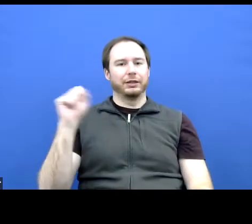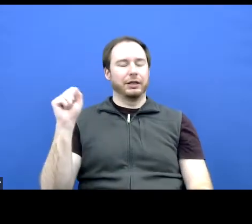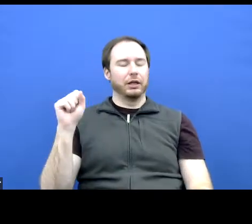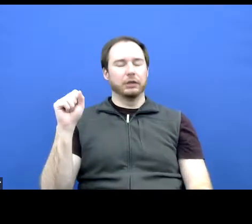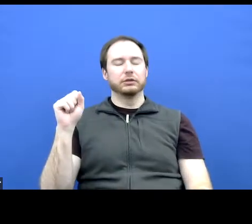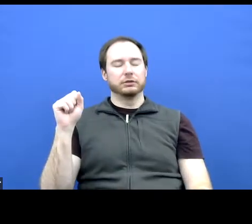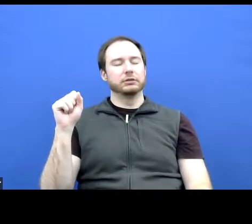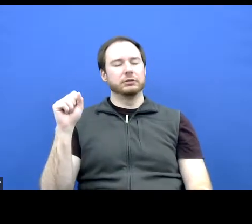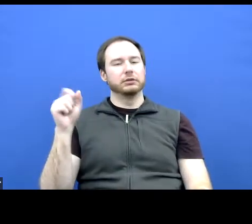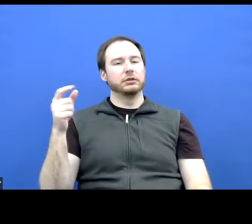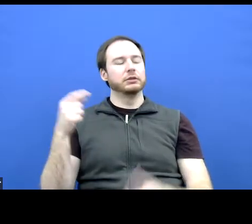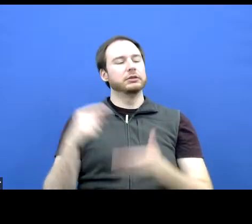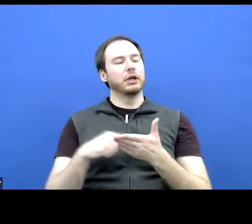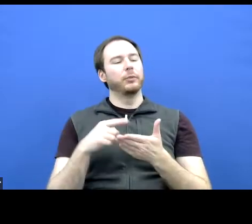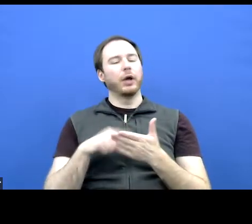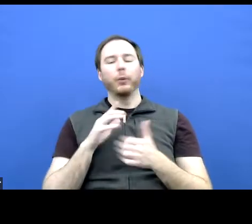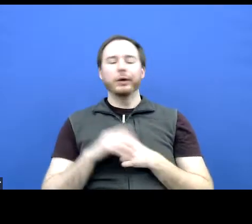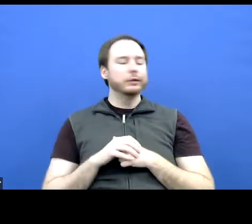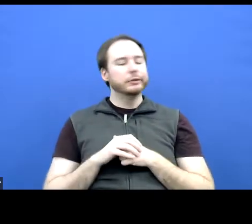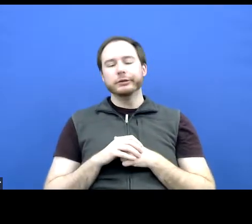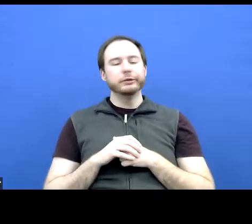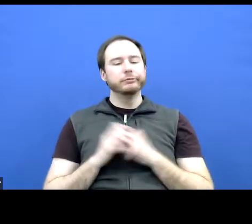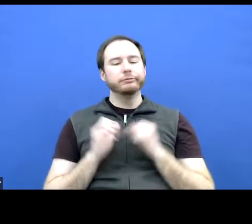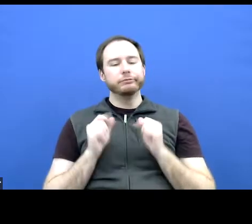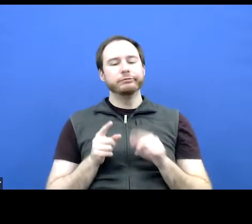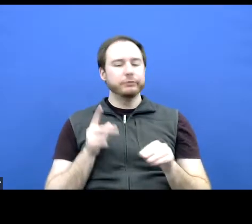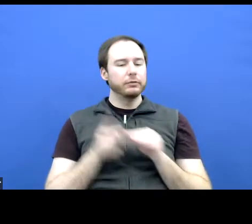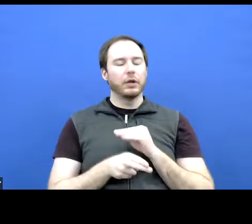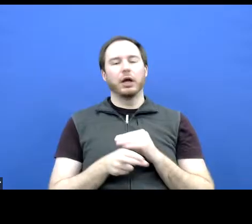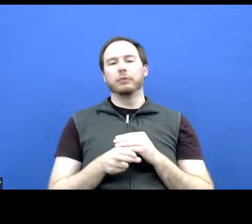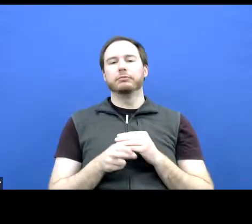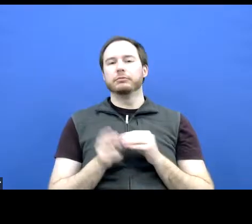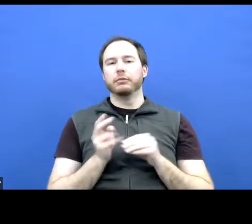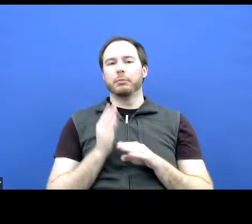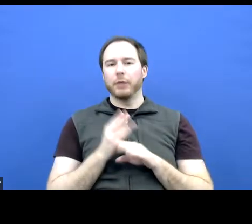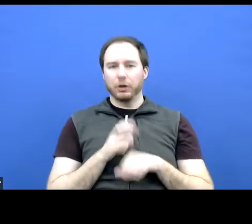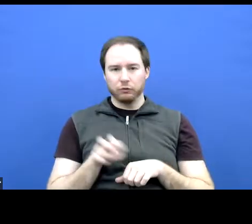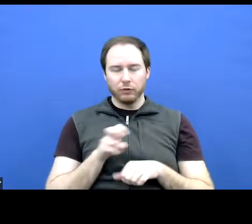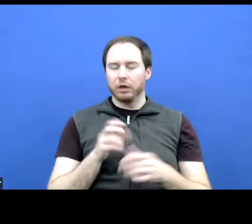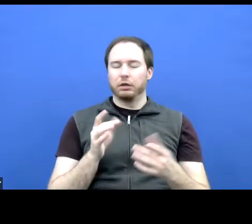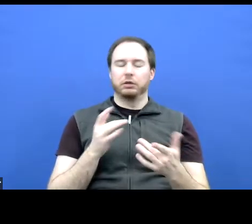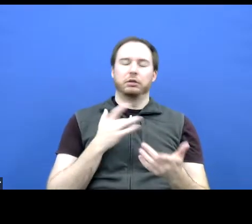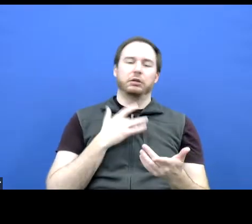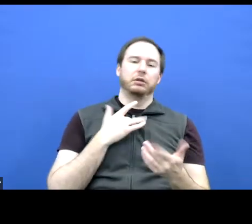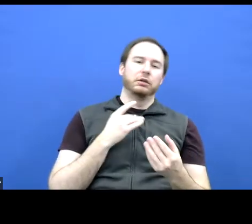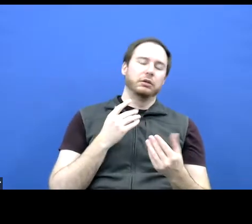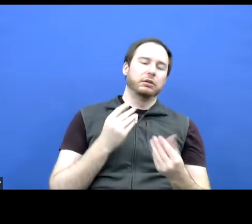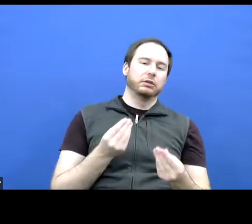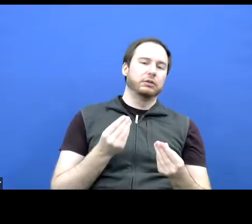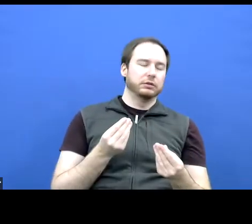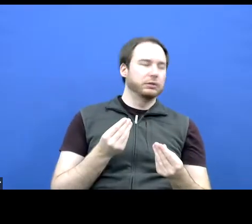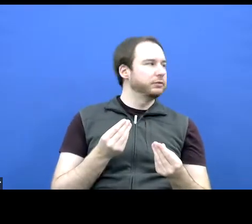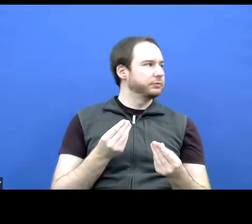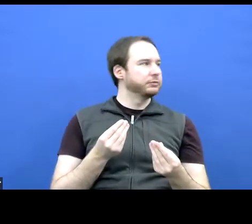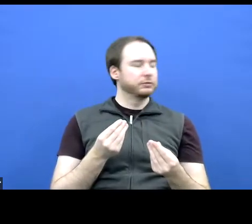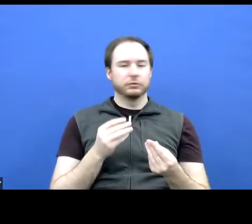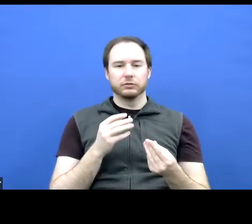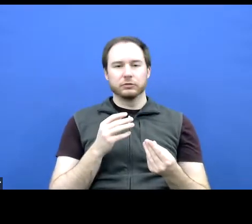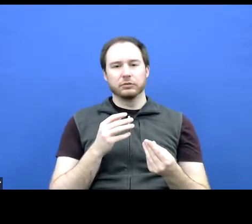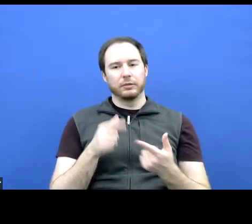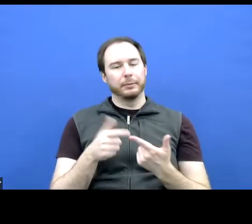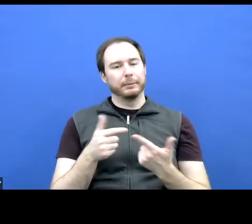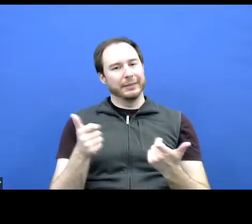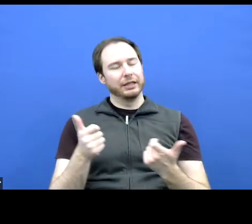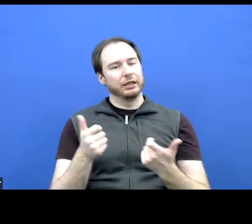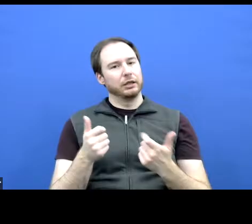a habit of cutting certain services within Henrietta, and that is really a big